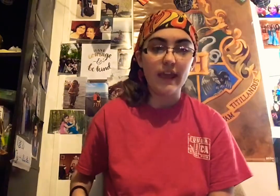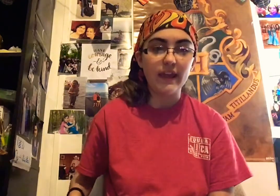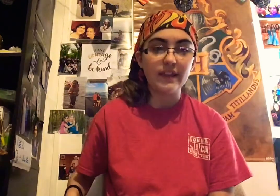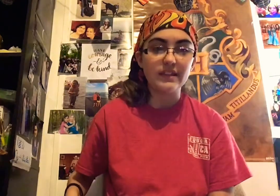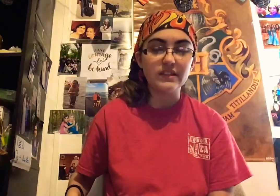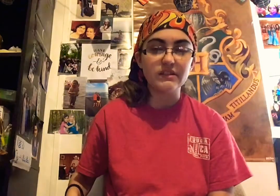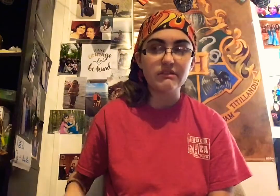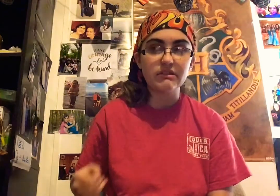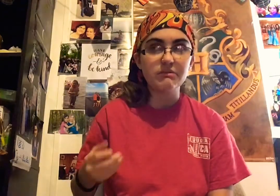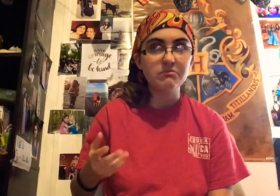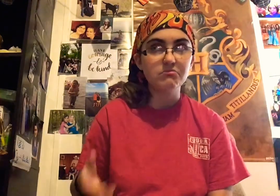and